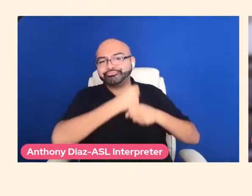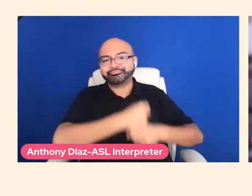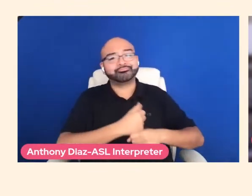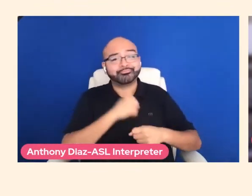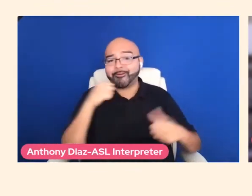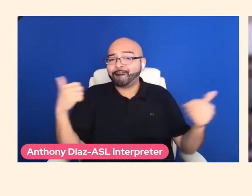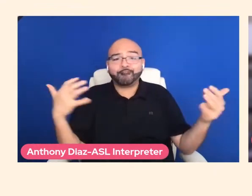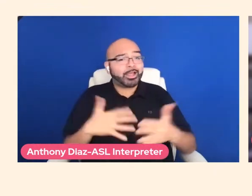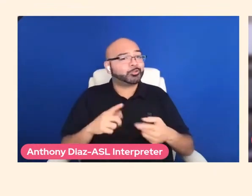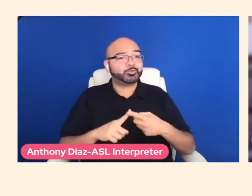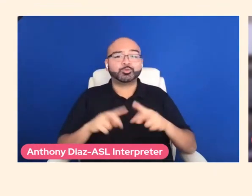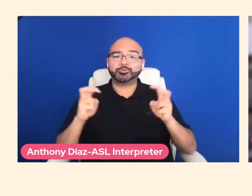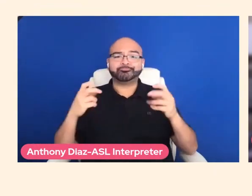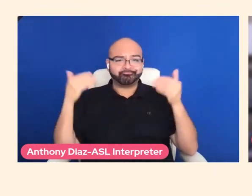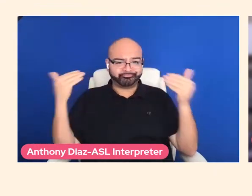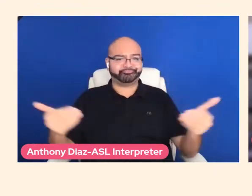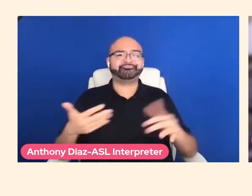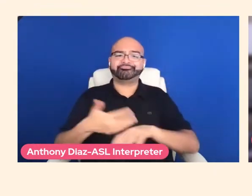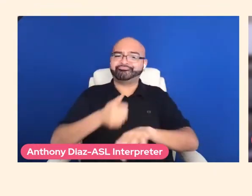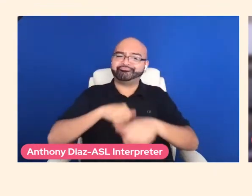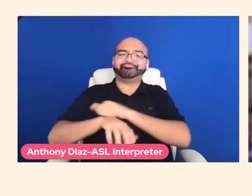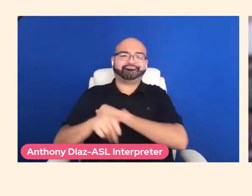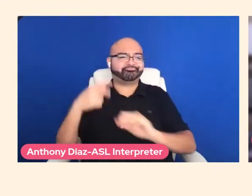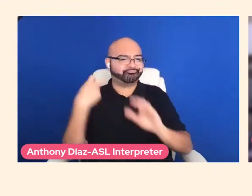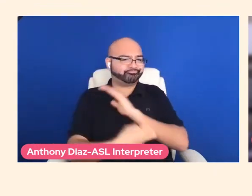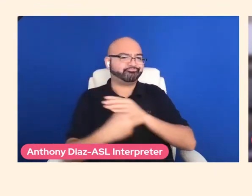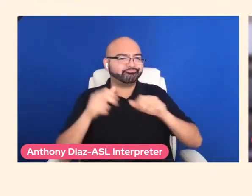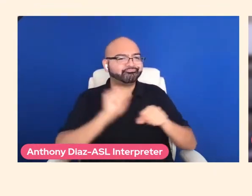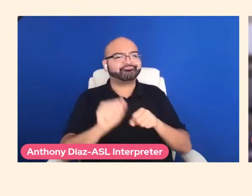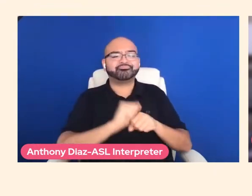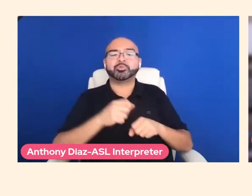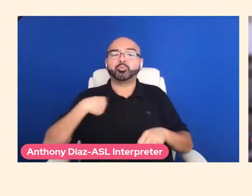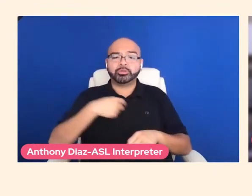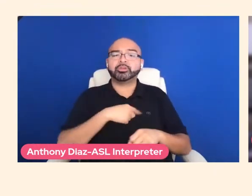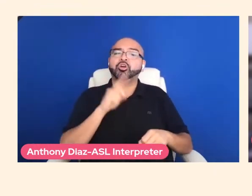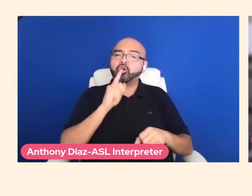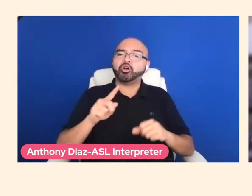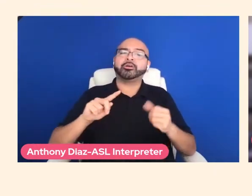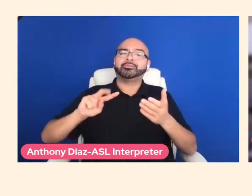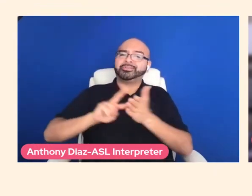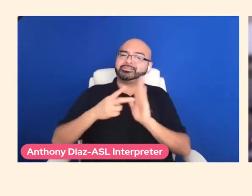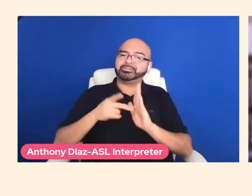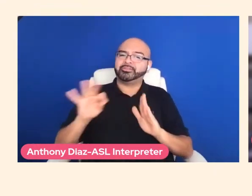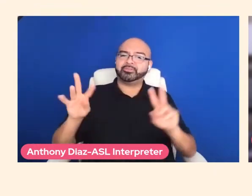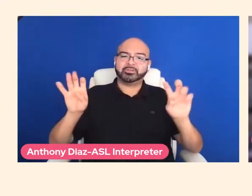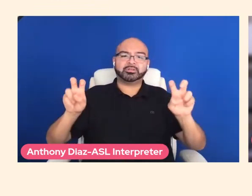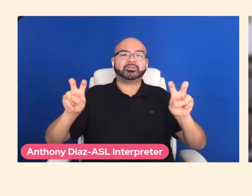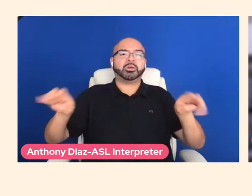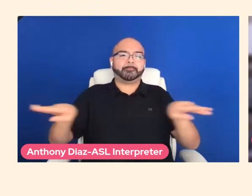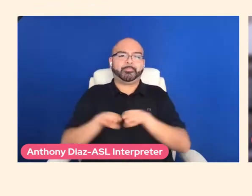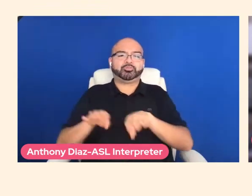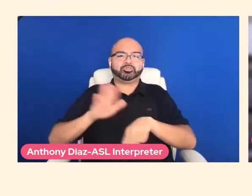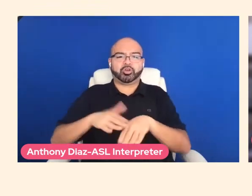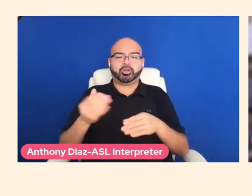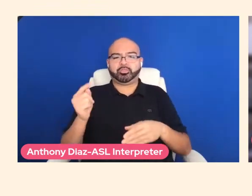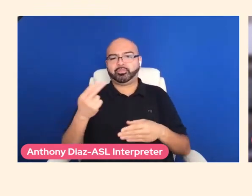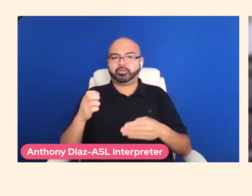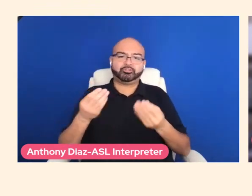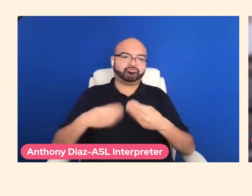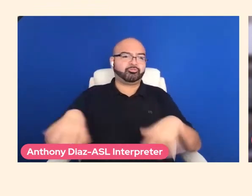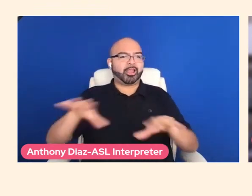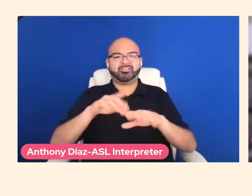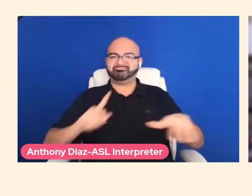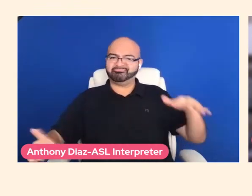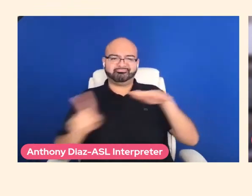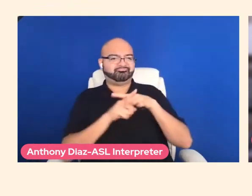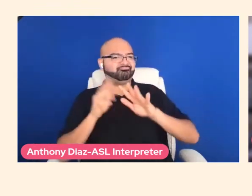get down and dirty. We are the definition of boots on the ground. yeah. Well, when any system recognizes